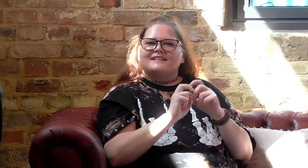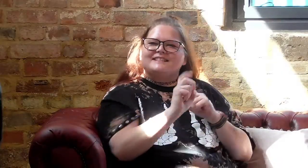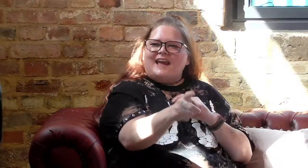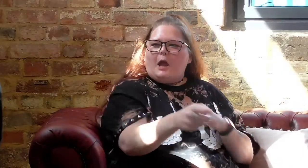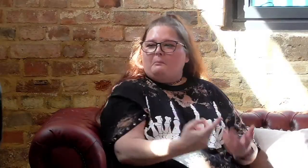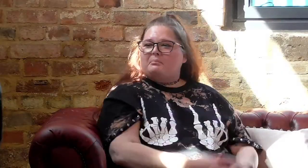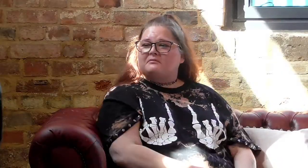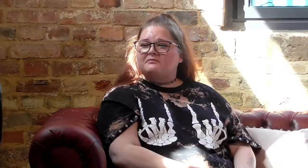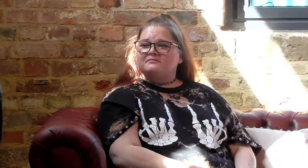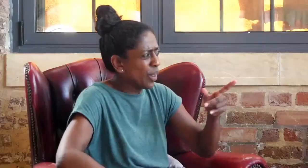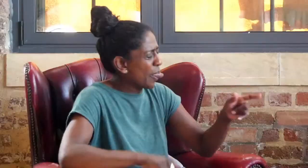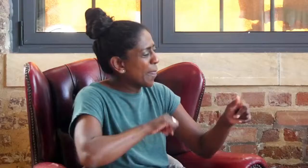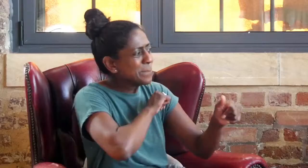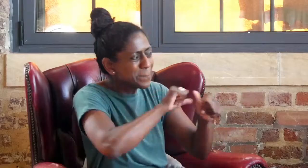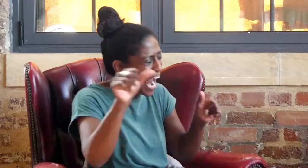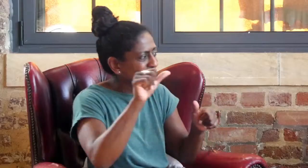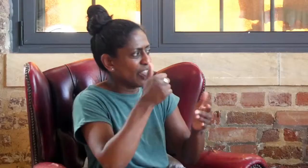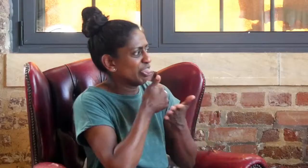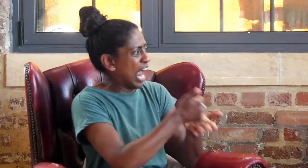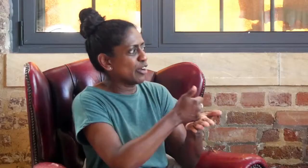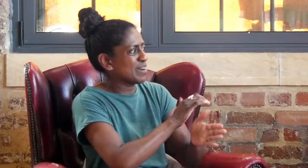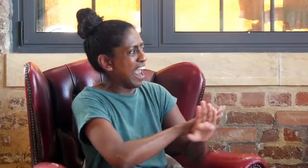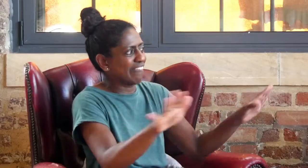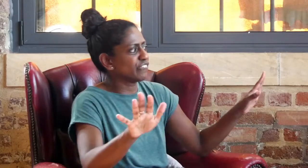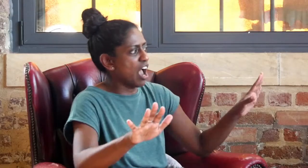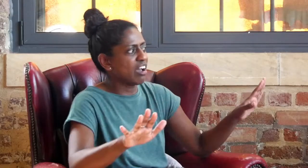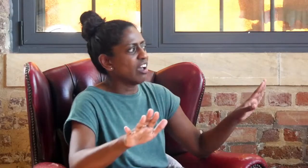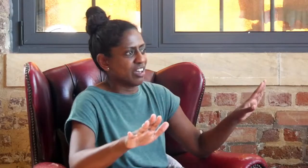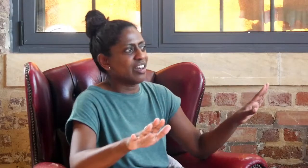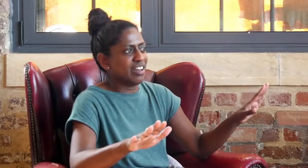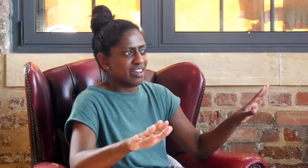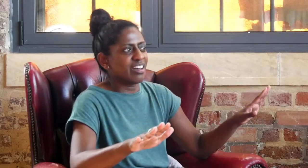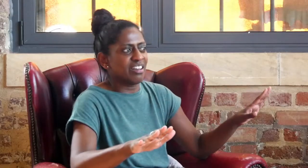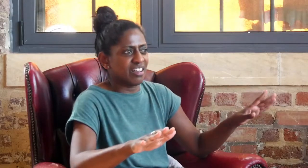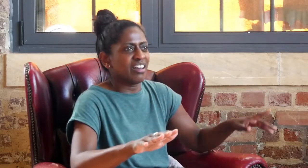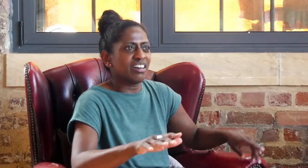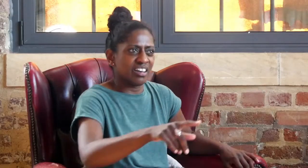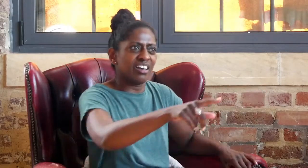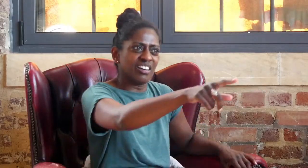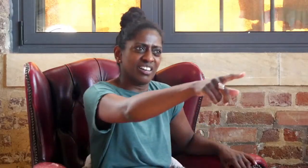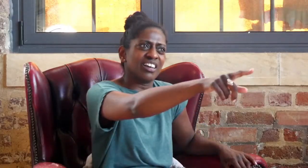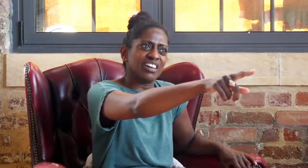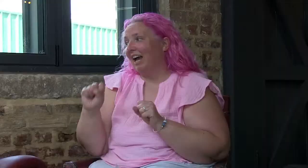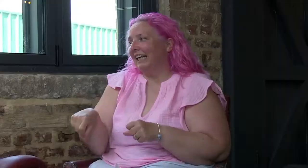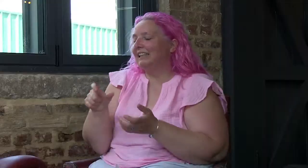forest. It's like a bit of an escape. Oh yeah, best therapy ever.